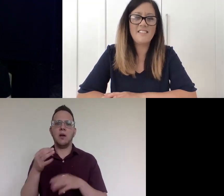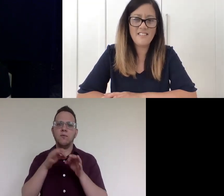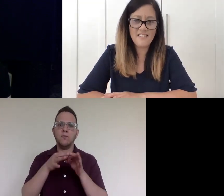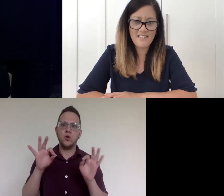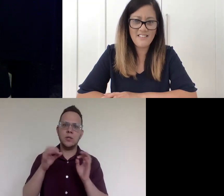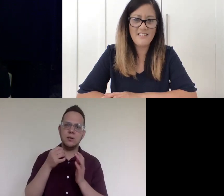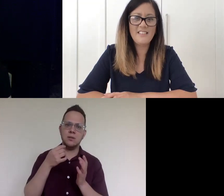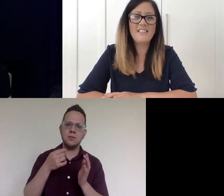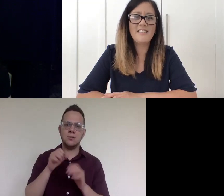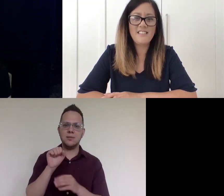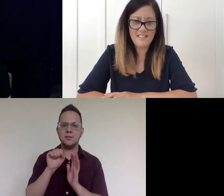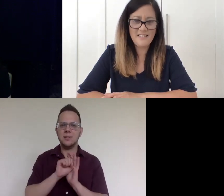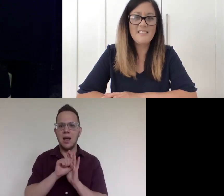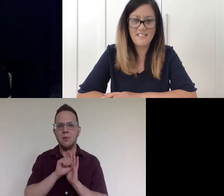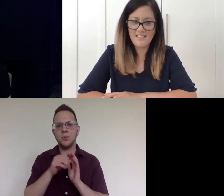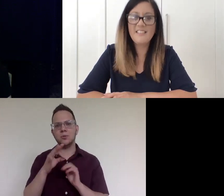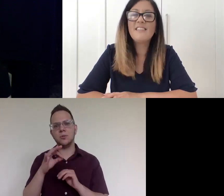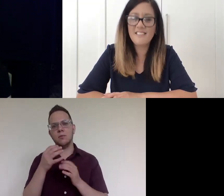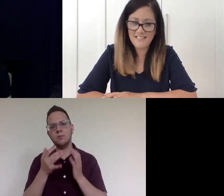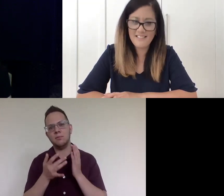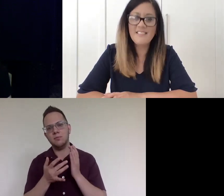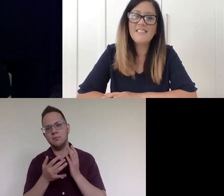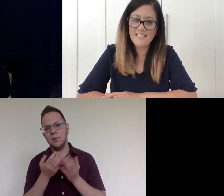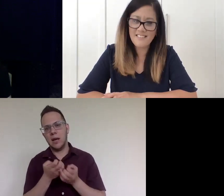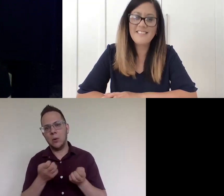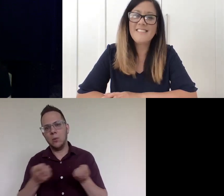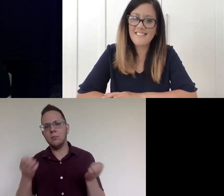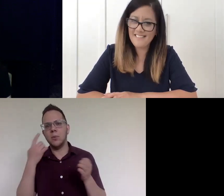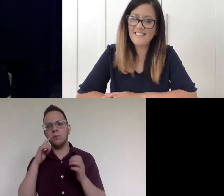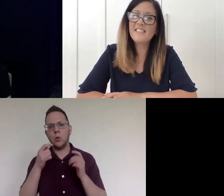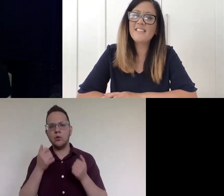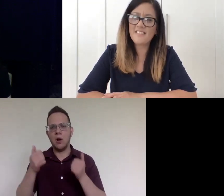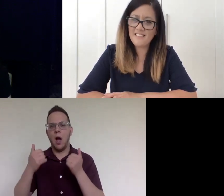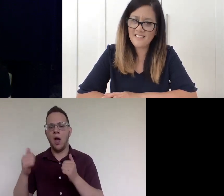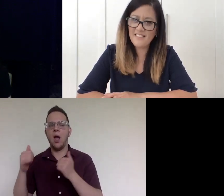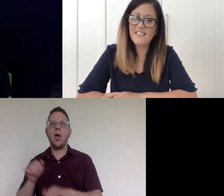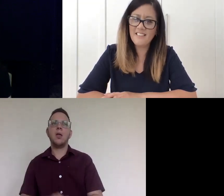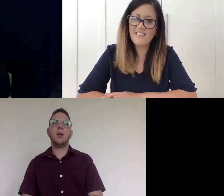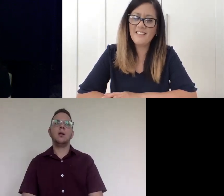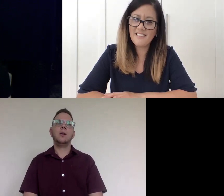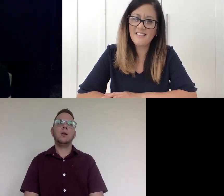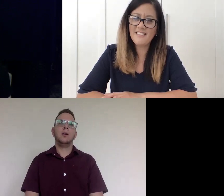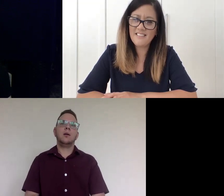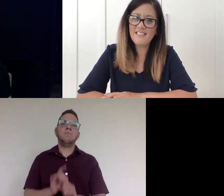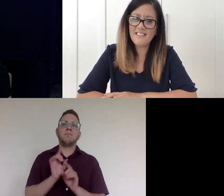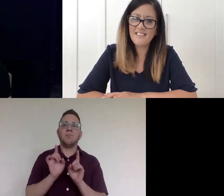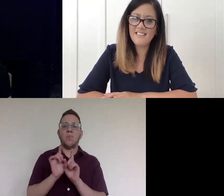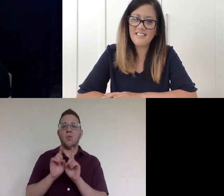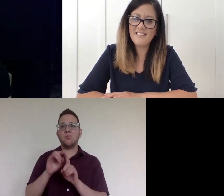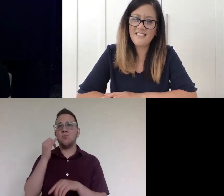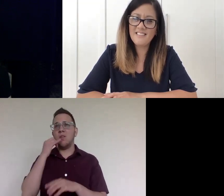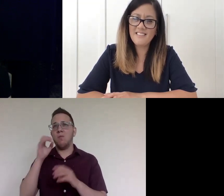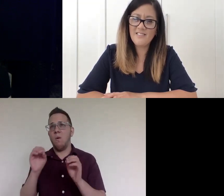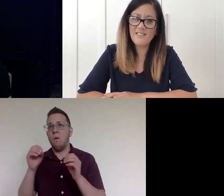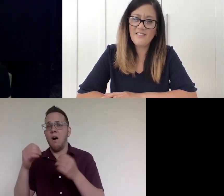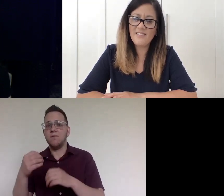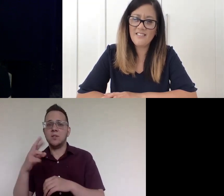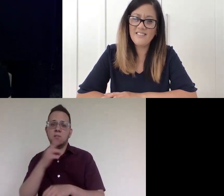You can find out how to advocate for yourself. And oftentimes you can actually get free samples of equipment to try out.